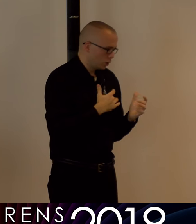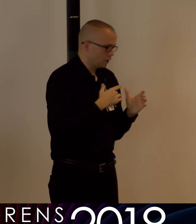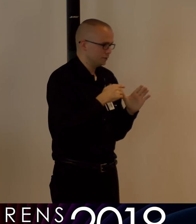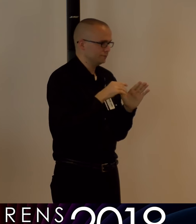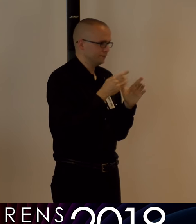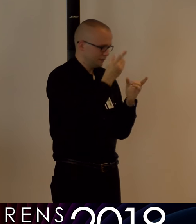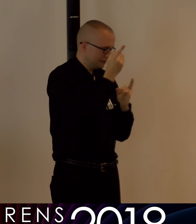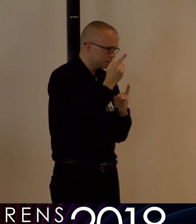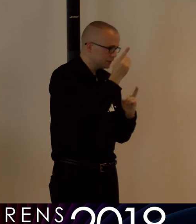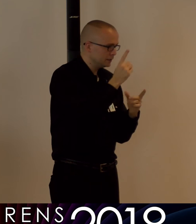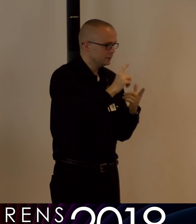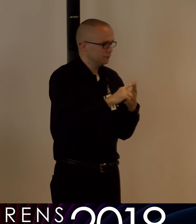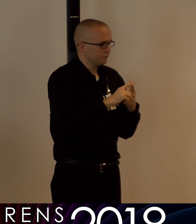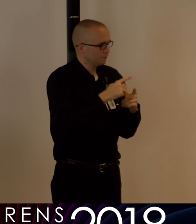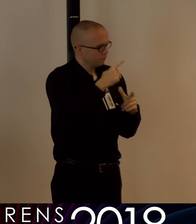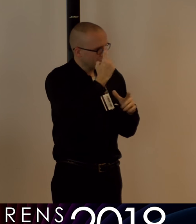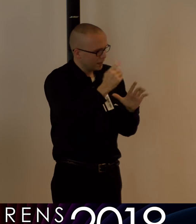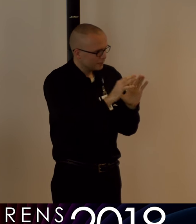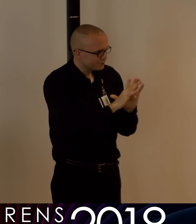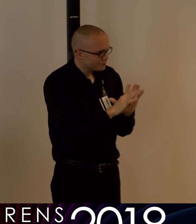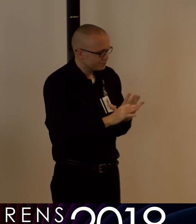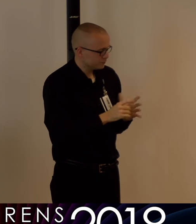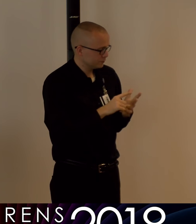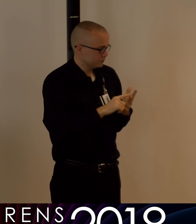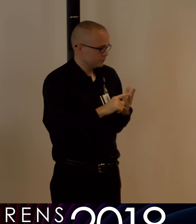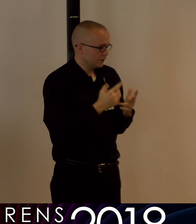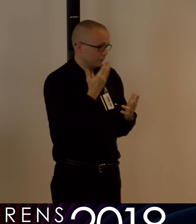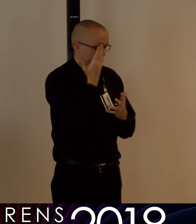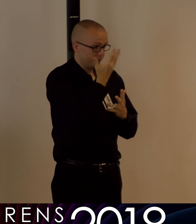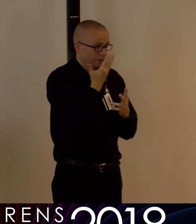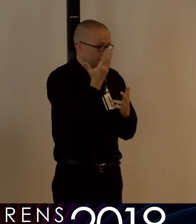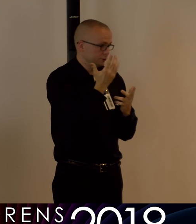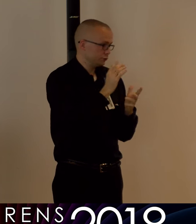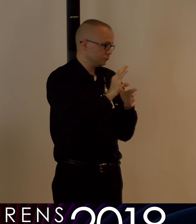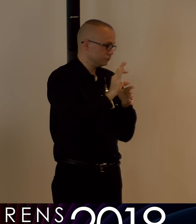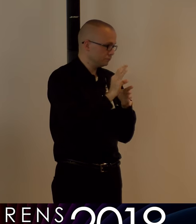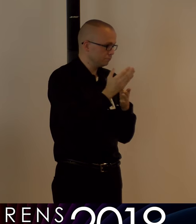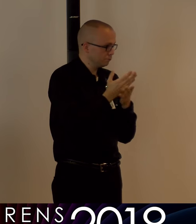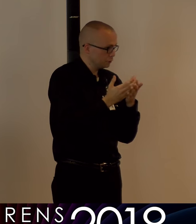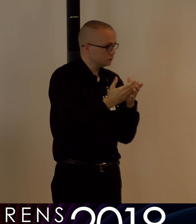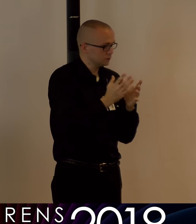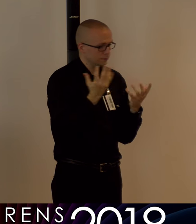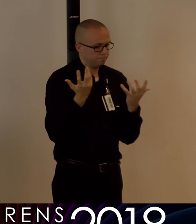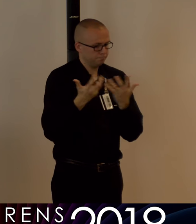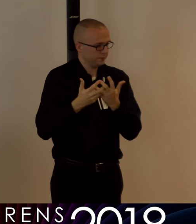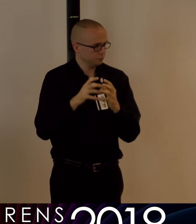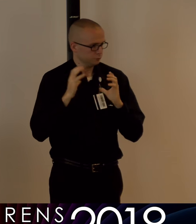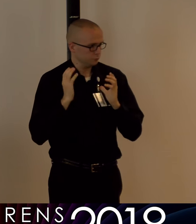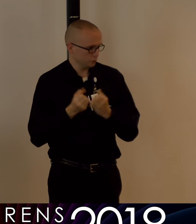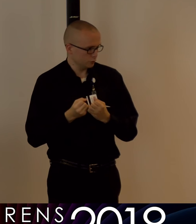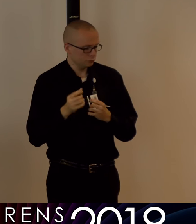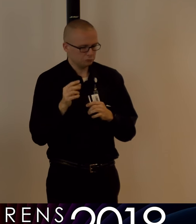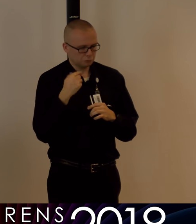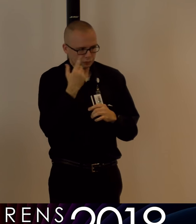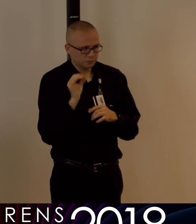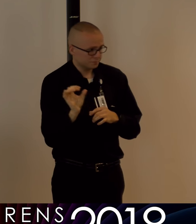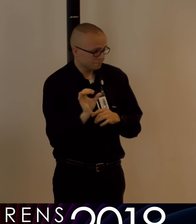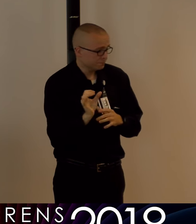they have ocular coloboma, they have some craniofacial features that mimic CHARGE. So we weren't fully surprised by